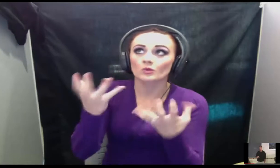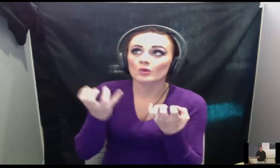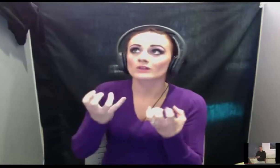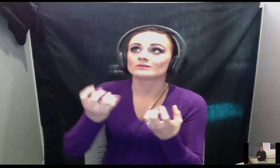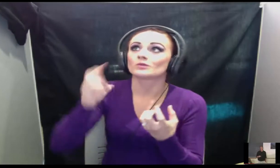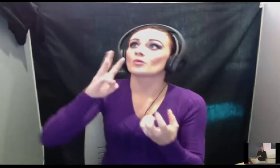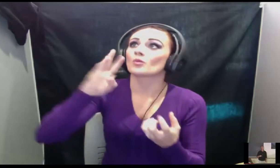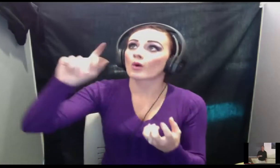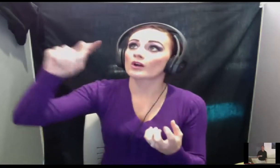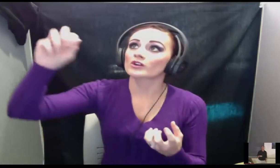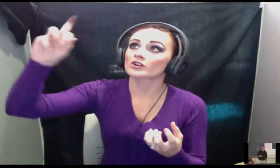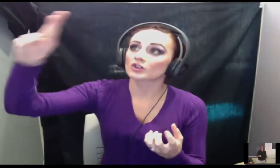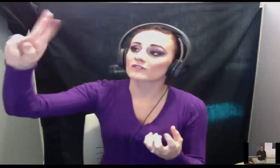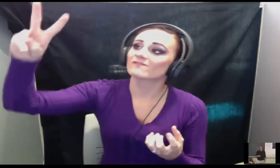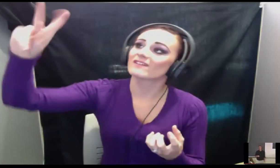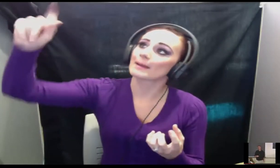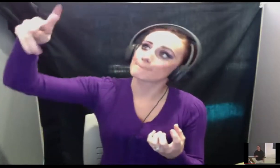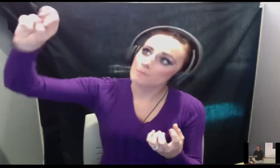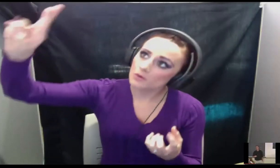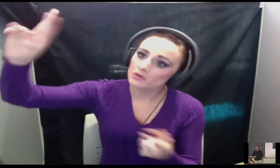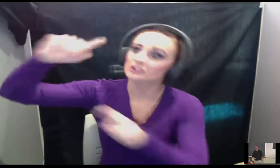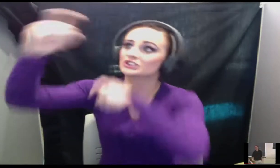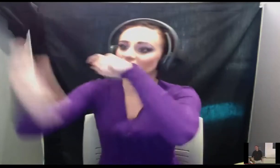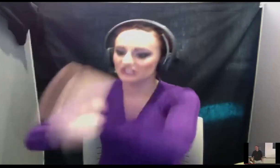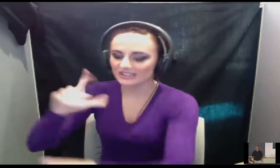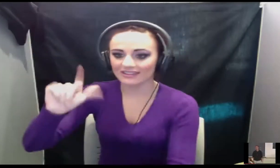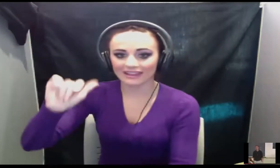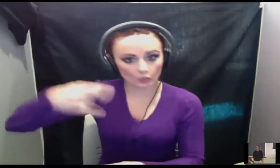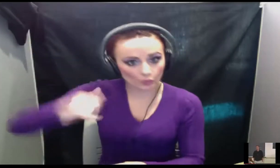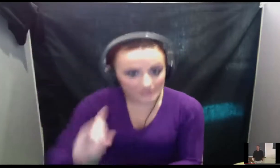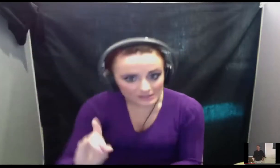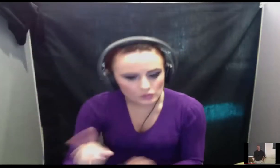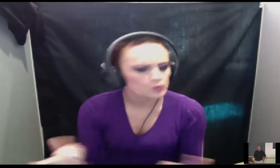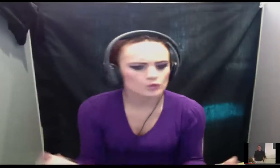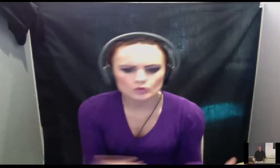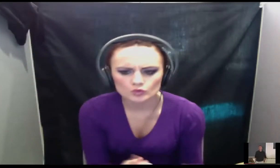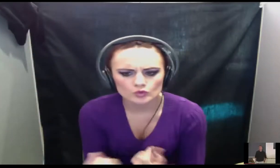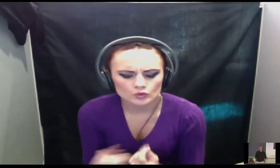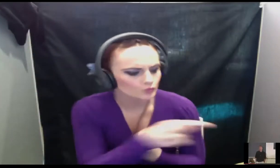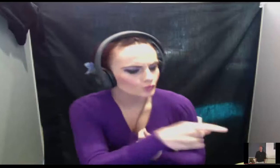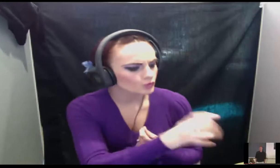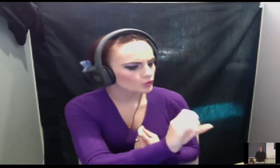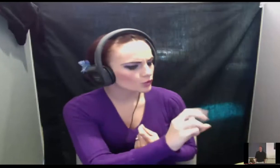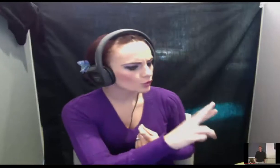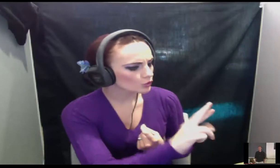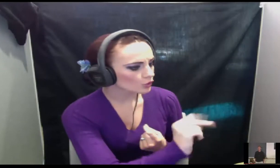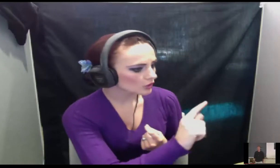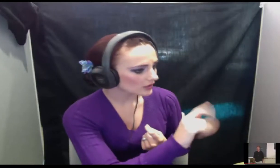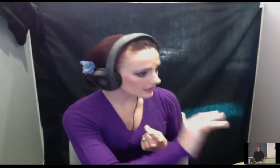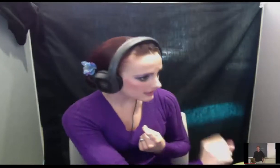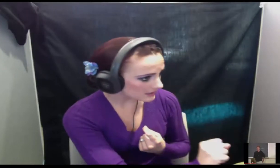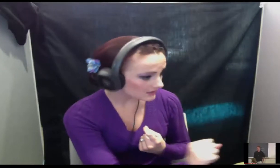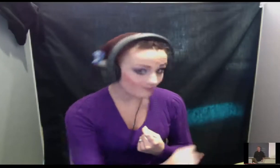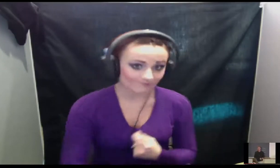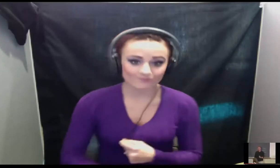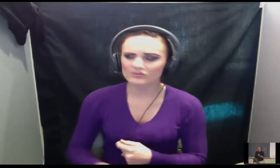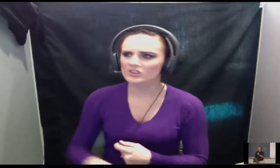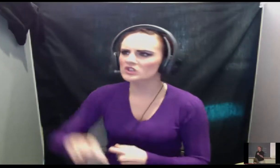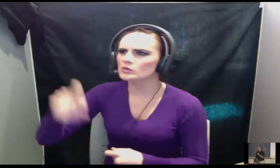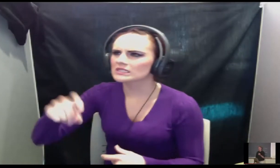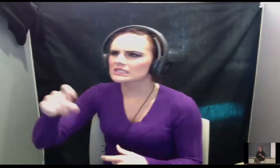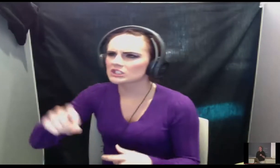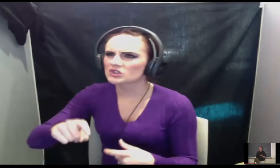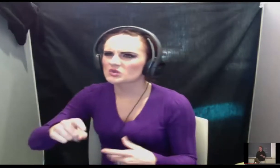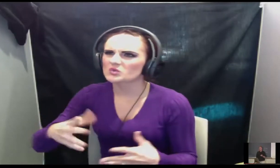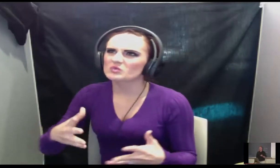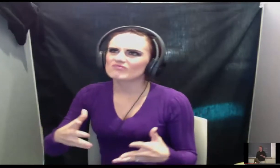Curtis? You have to take the heat out of it to make it go from a gas form to a liquid form. Okay, what's another way to